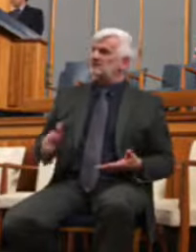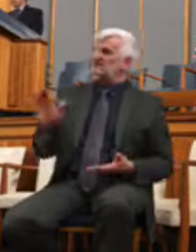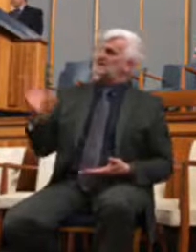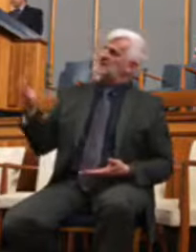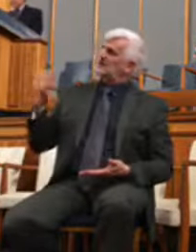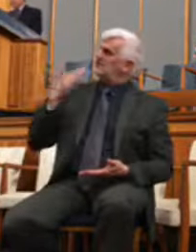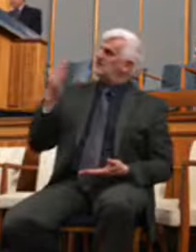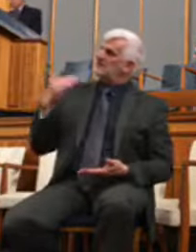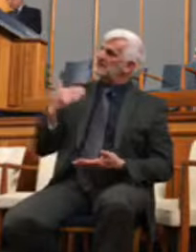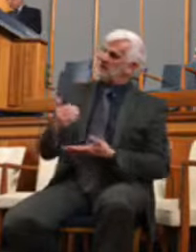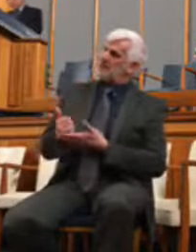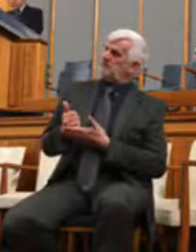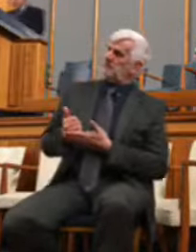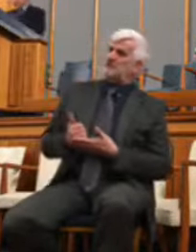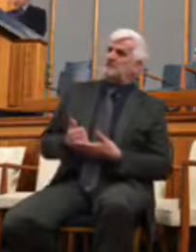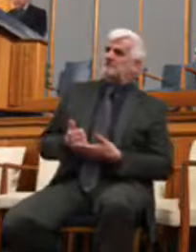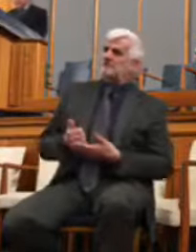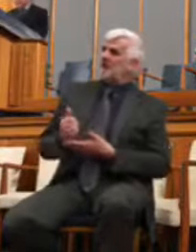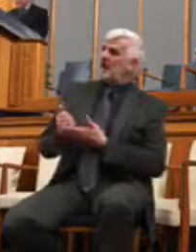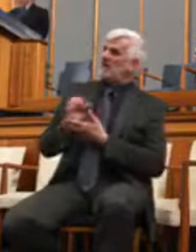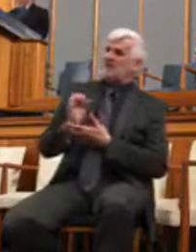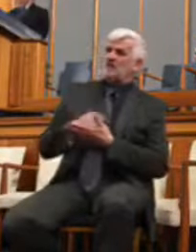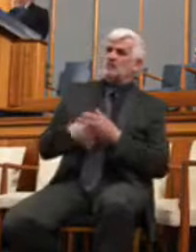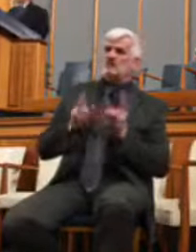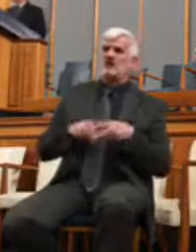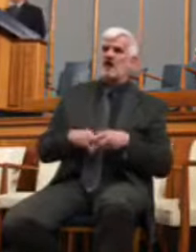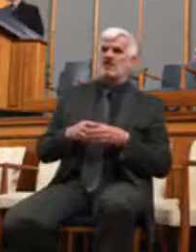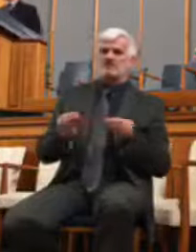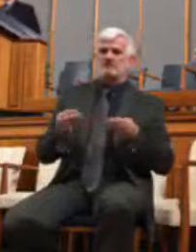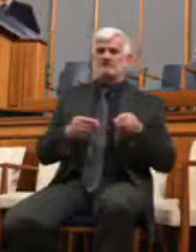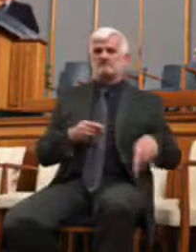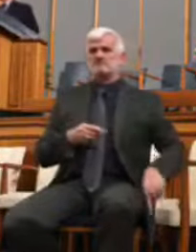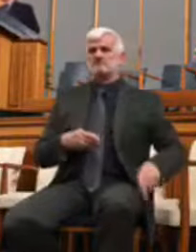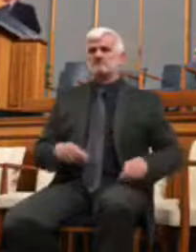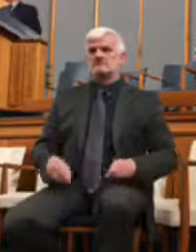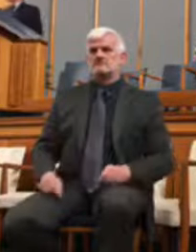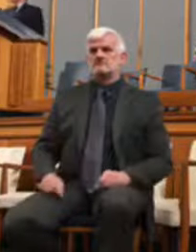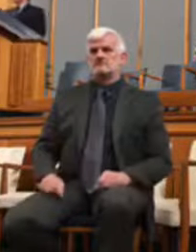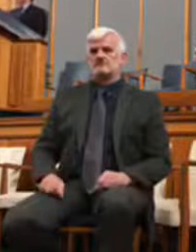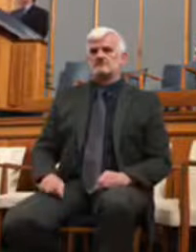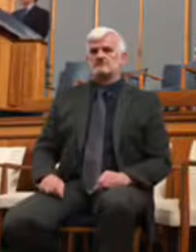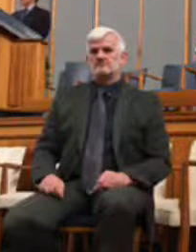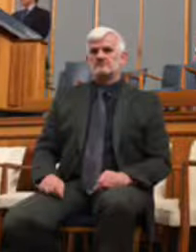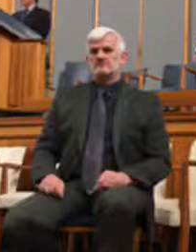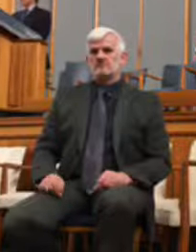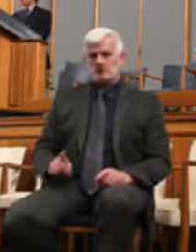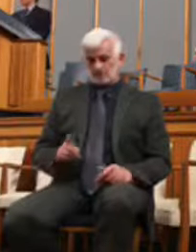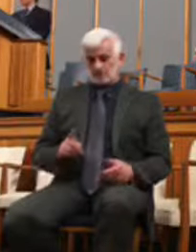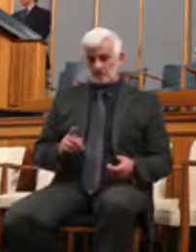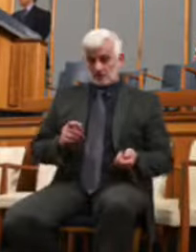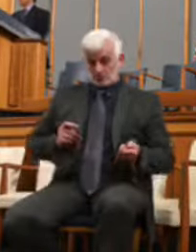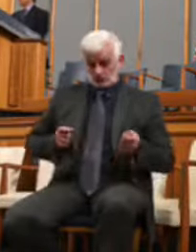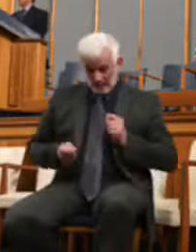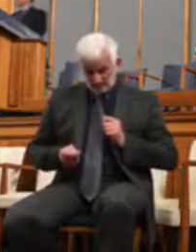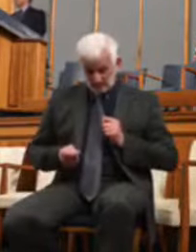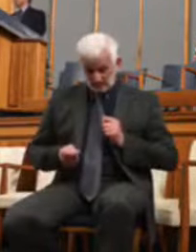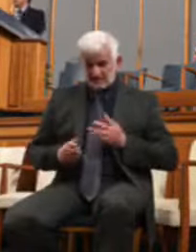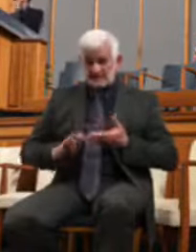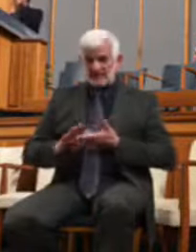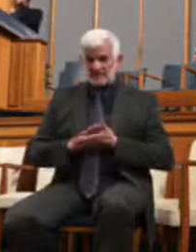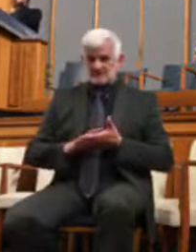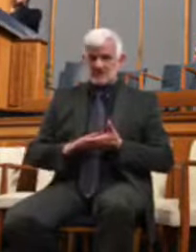God. So repentance says, I make no excuse. I don't blame anyone. I